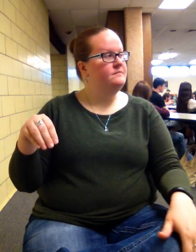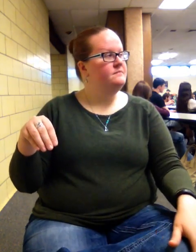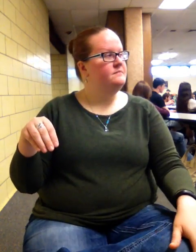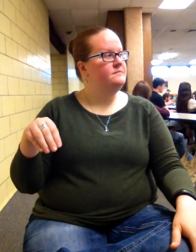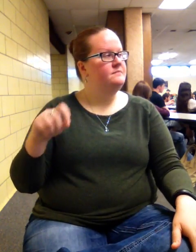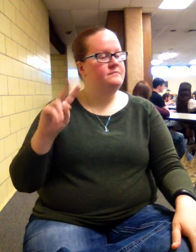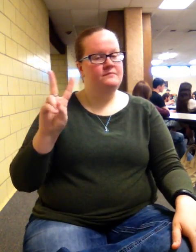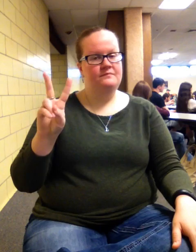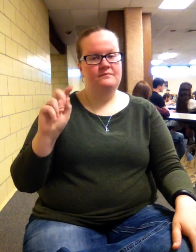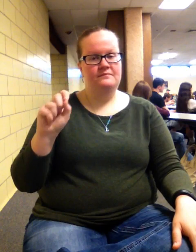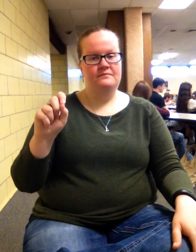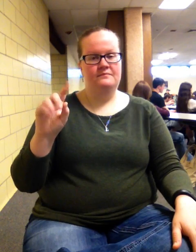2.8.